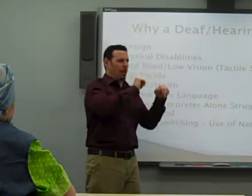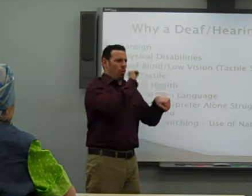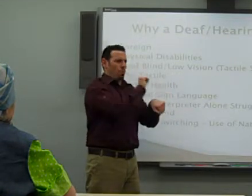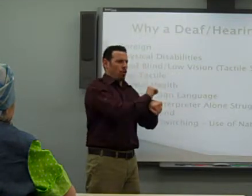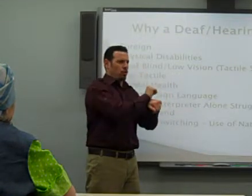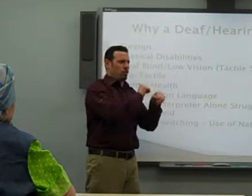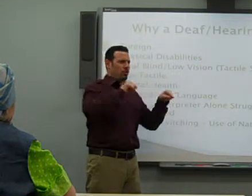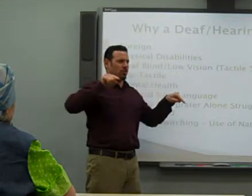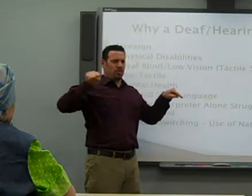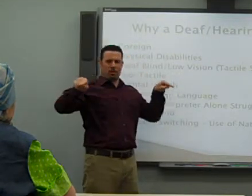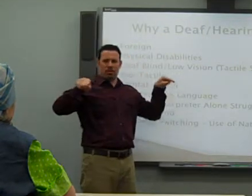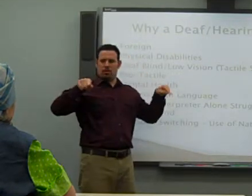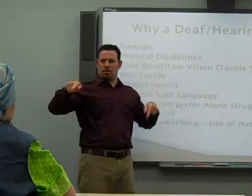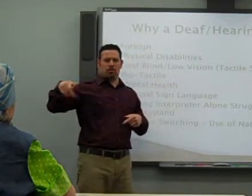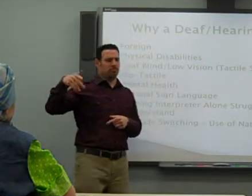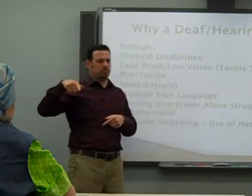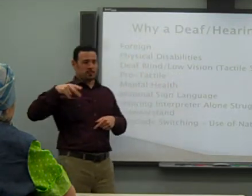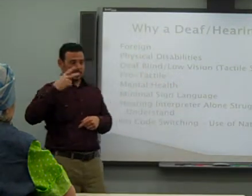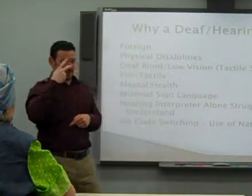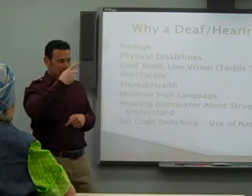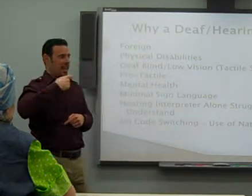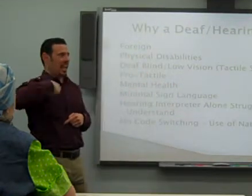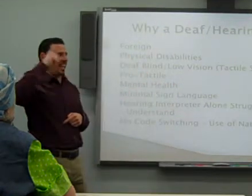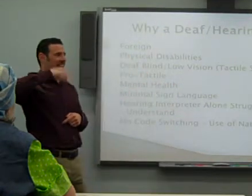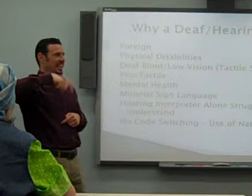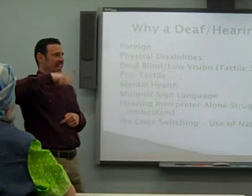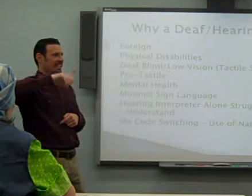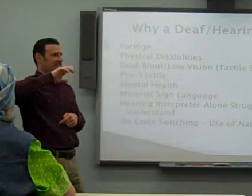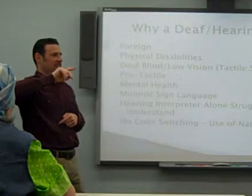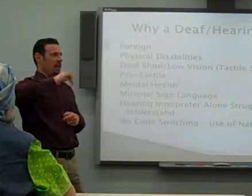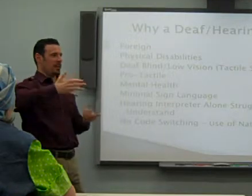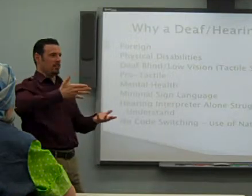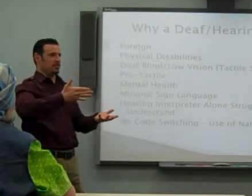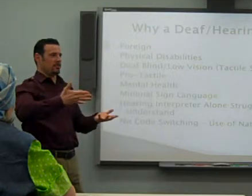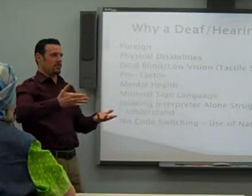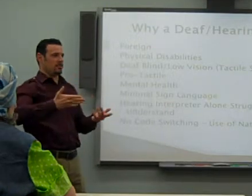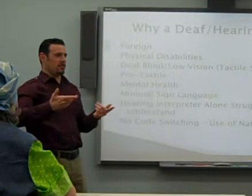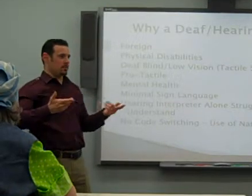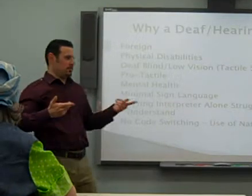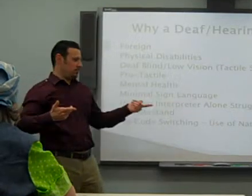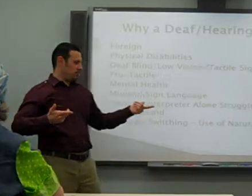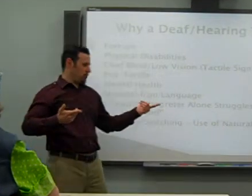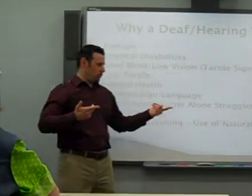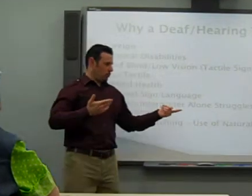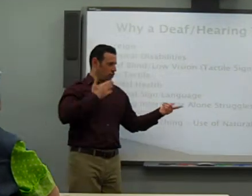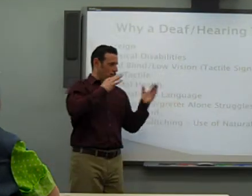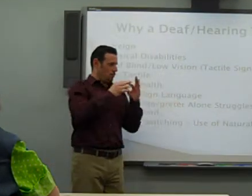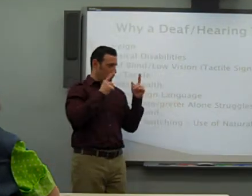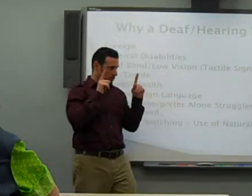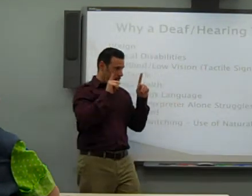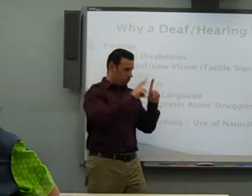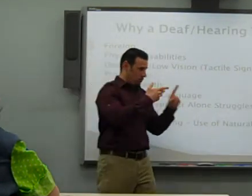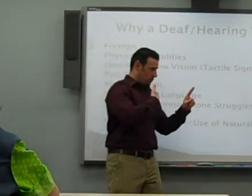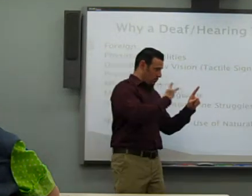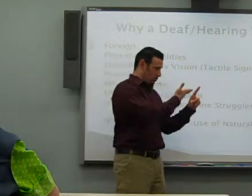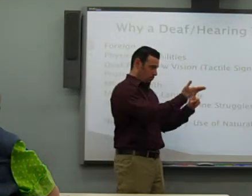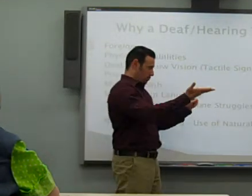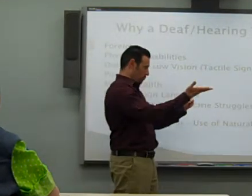So it's good to have the expertise to work with that. There's some people who are struggling, they say, I need a CDI.